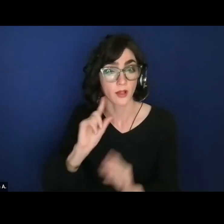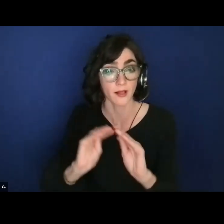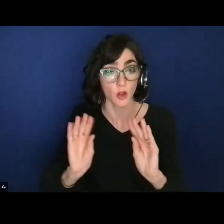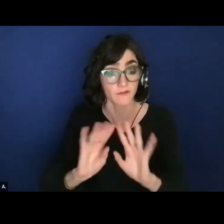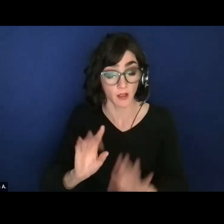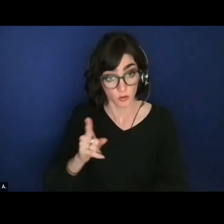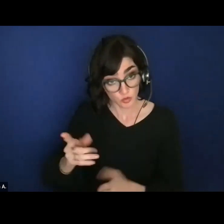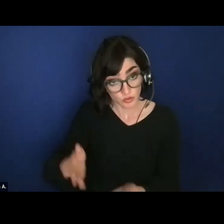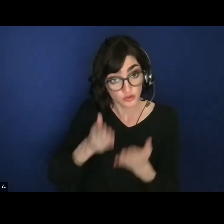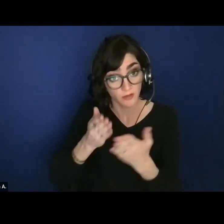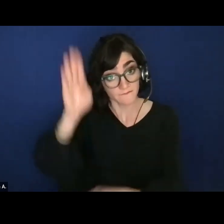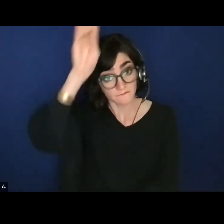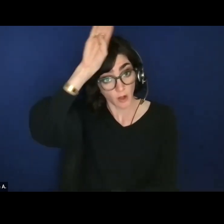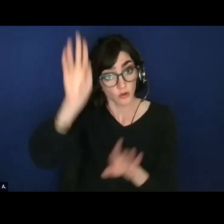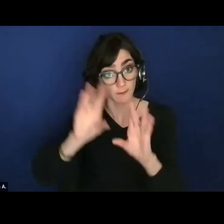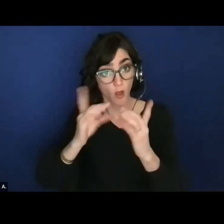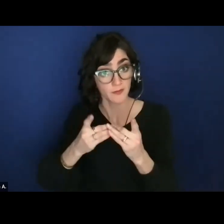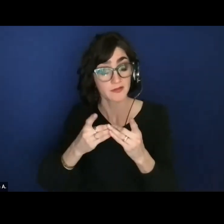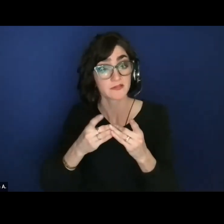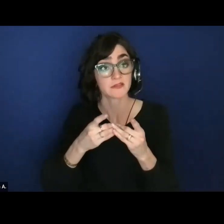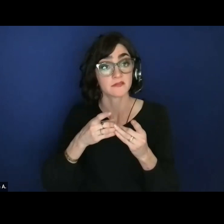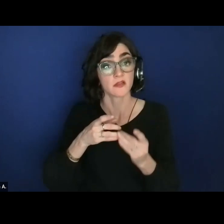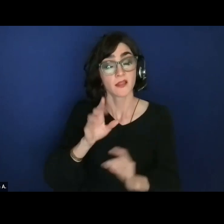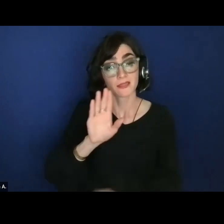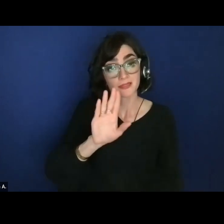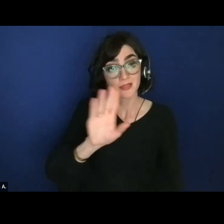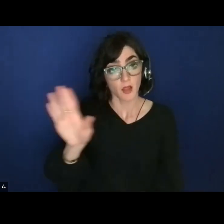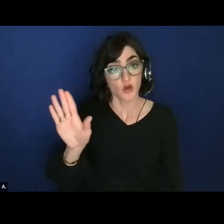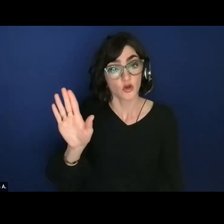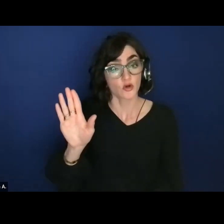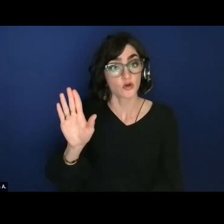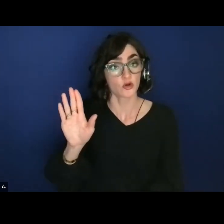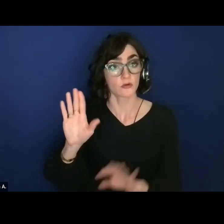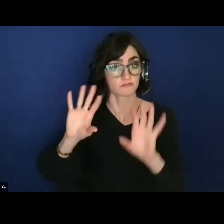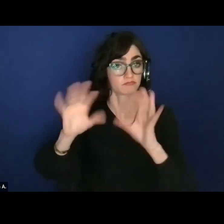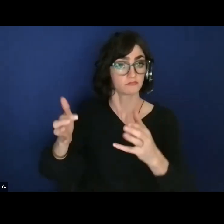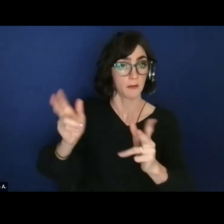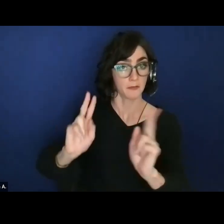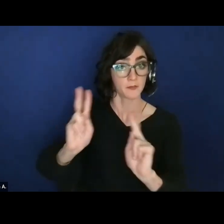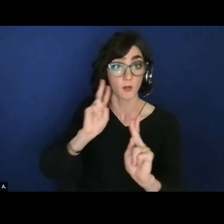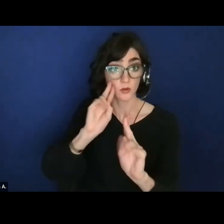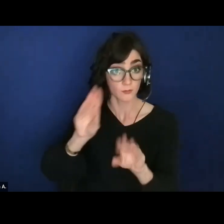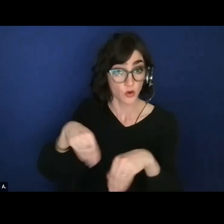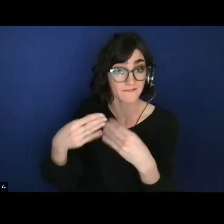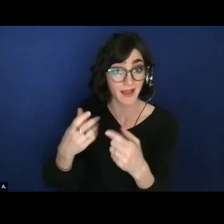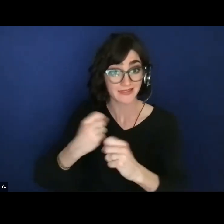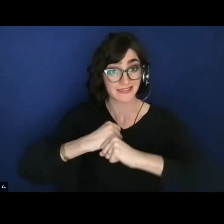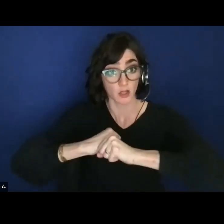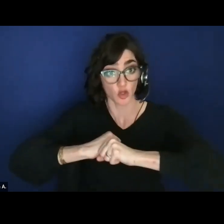that fire departments or their personnel would provide security at